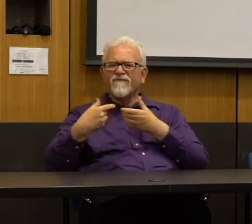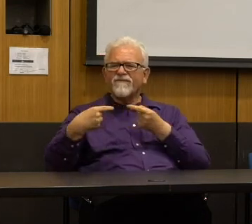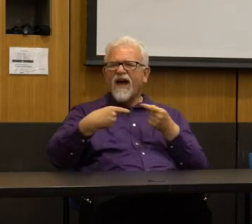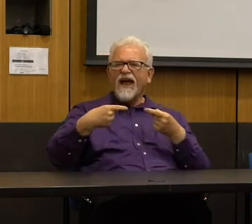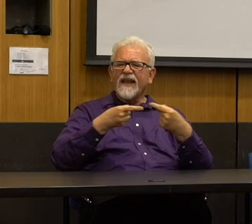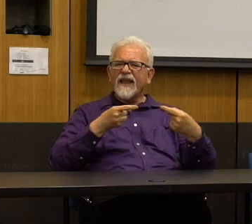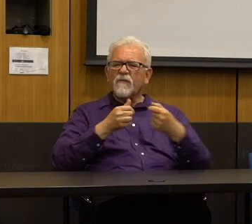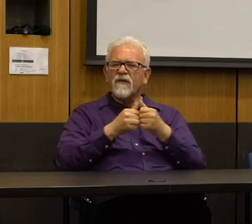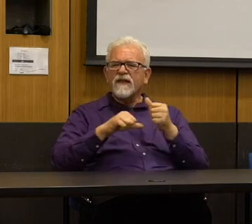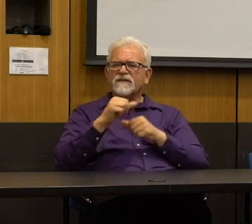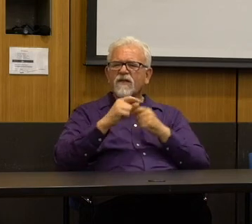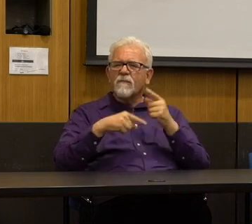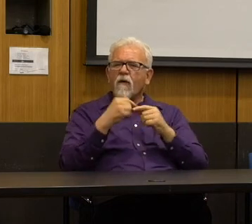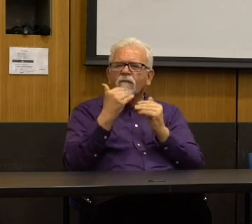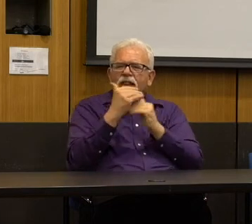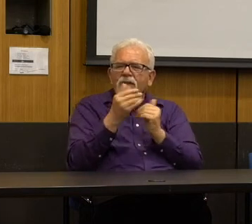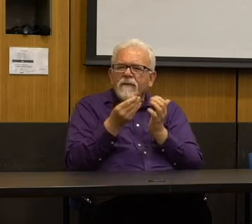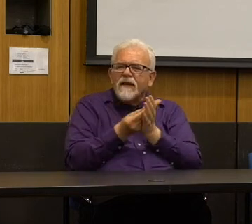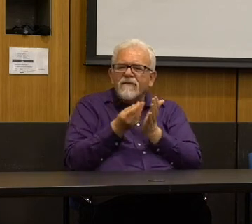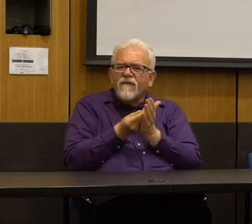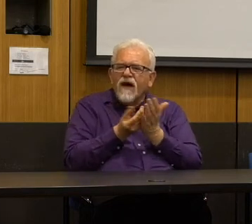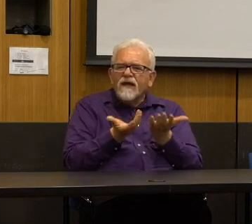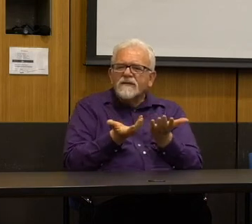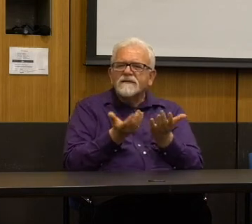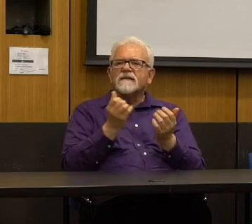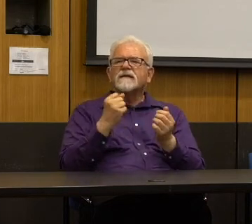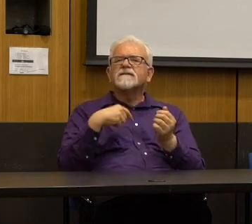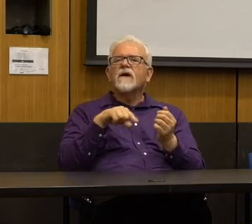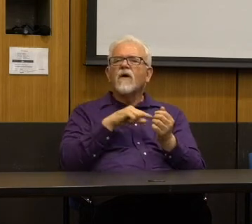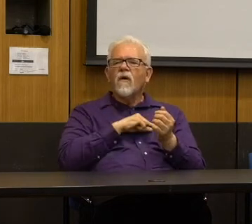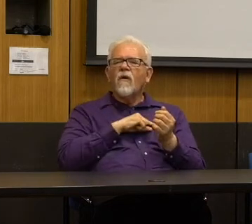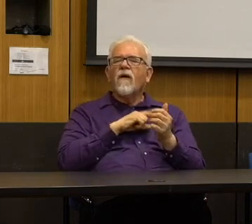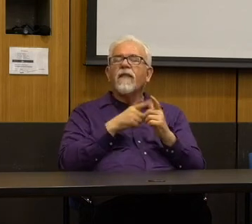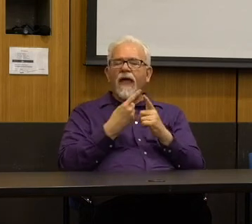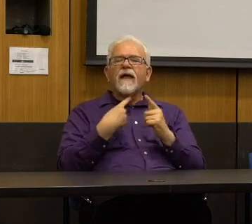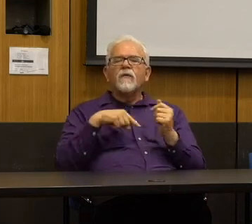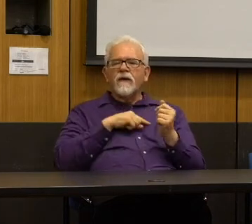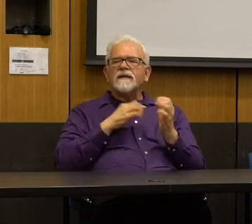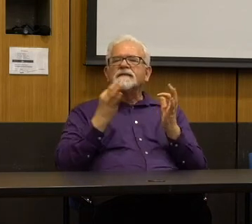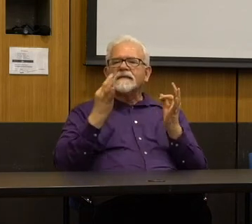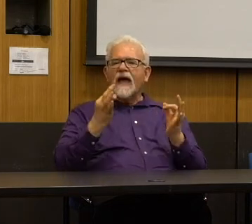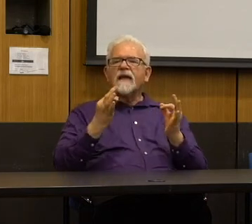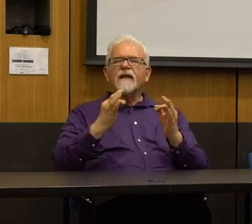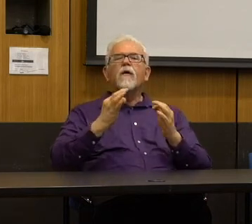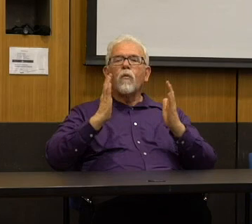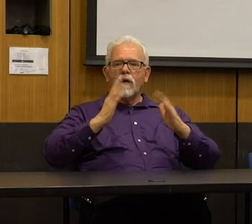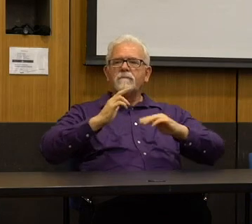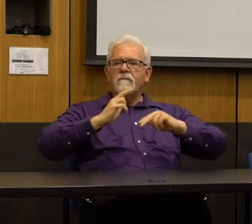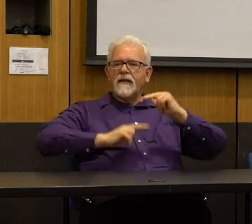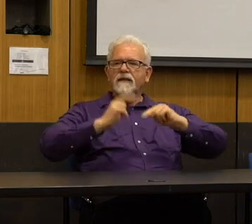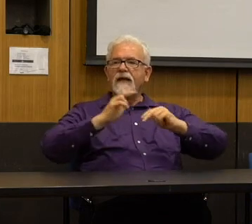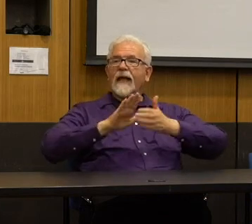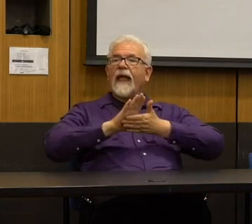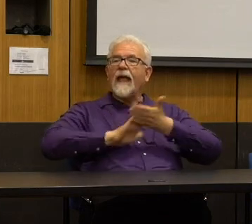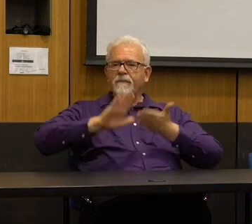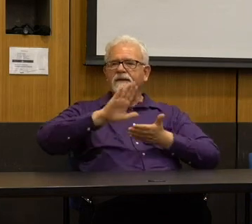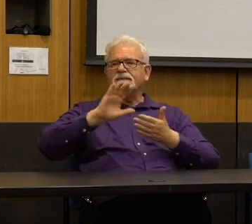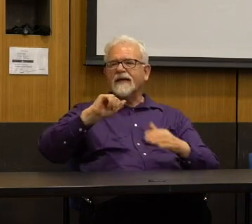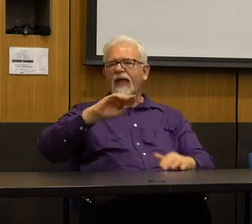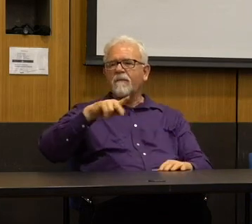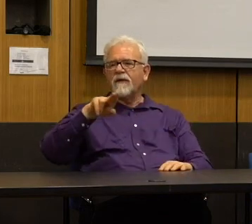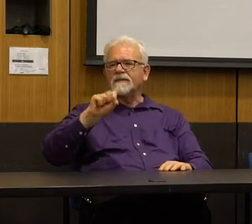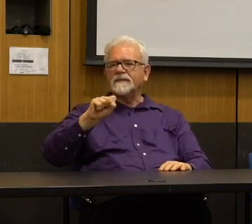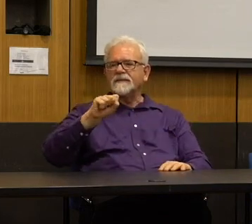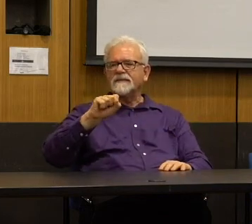other over limited funds. And so then we decided that we would build a campus. And